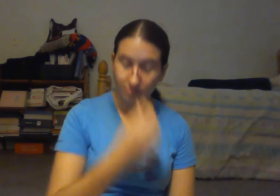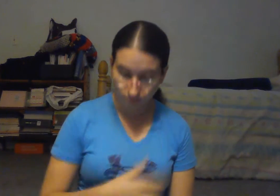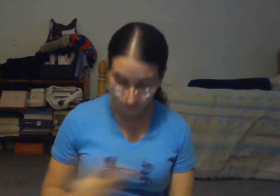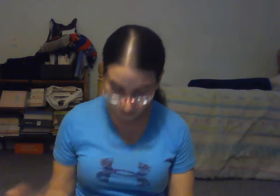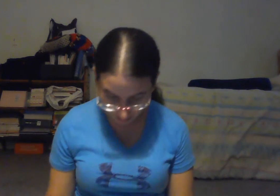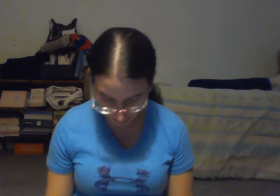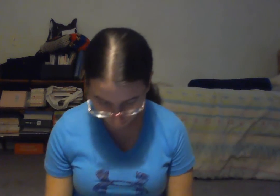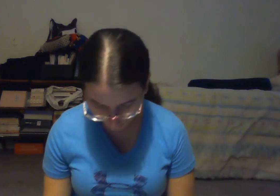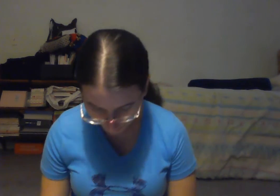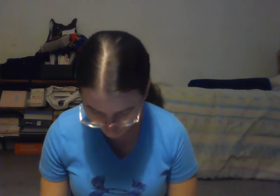Something like that.